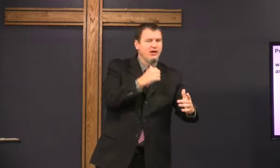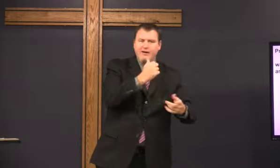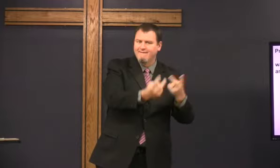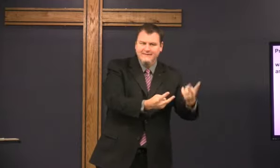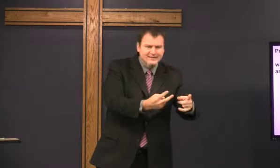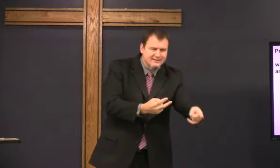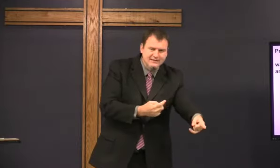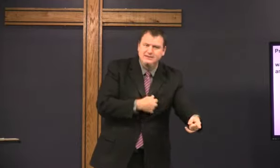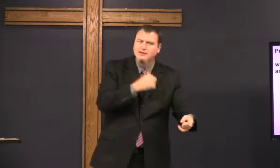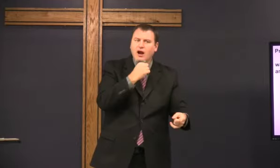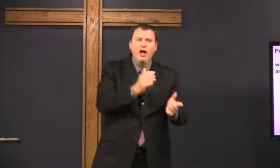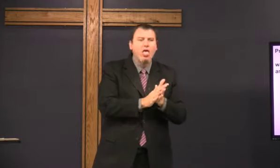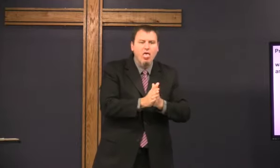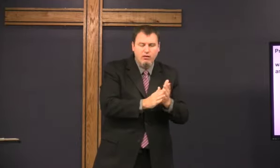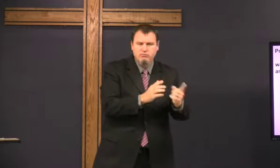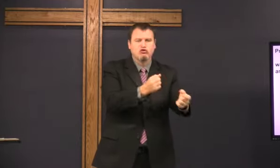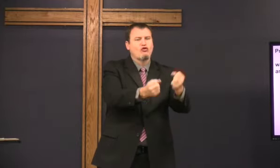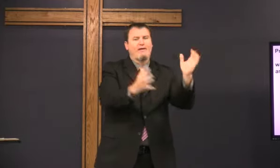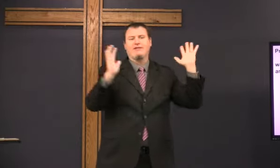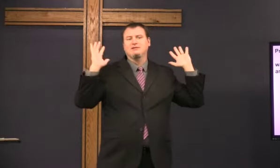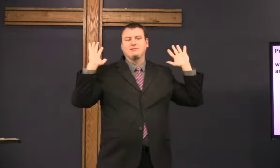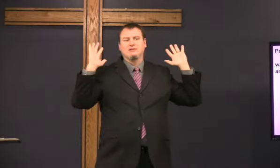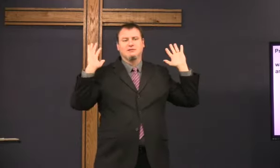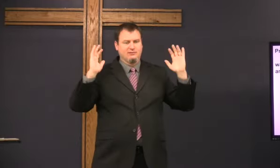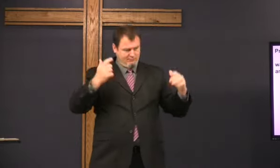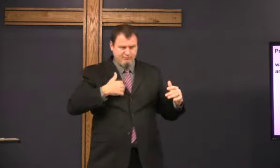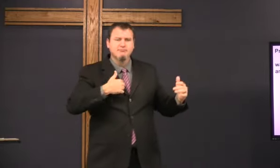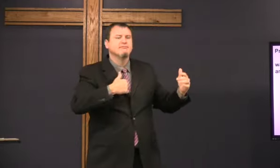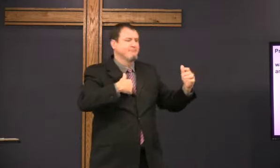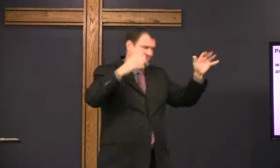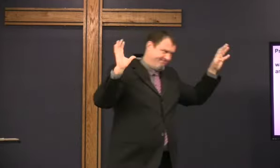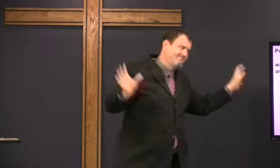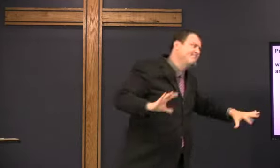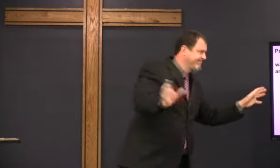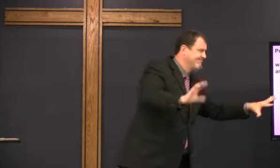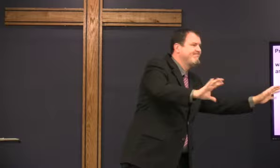I was the person who was responsible for going to knock on the doors.